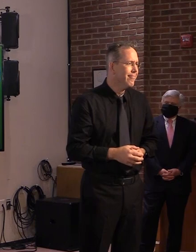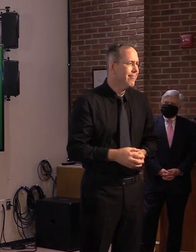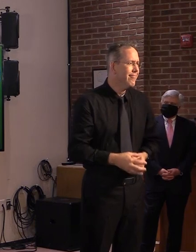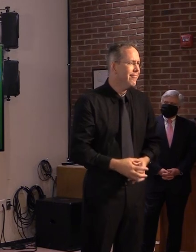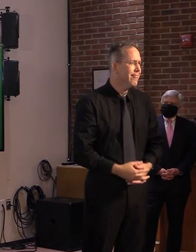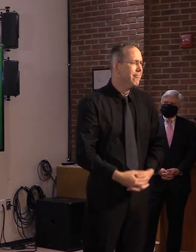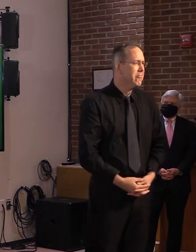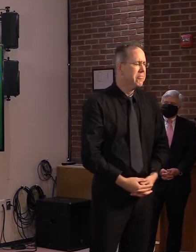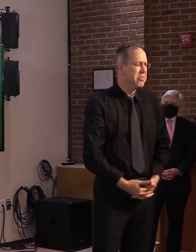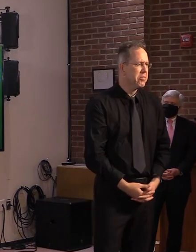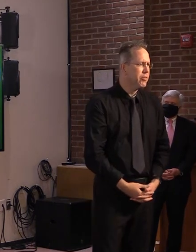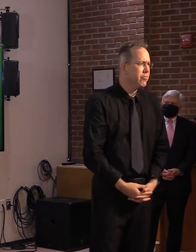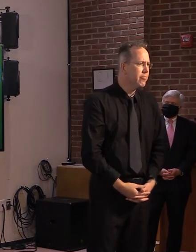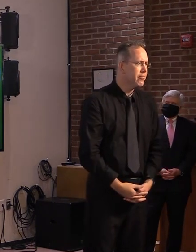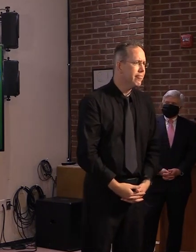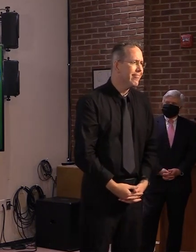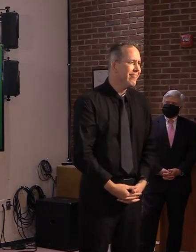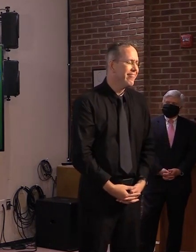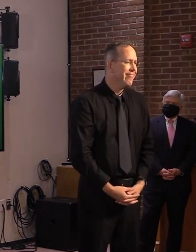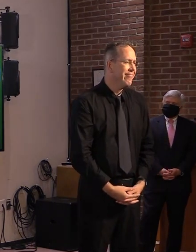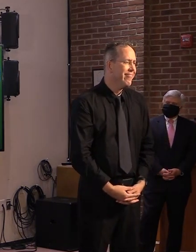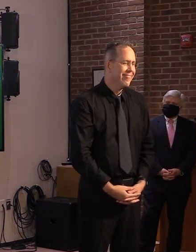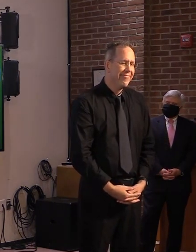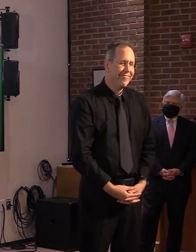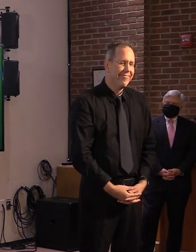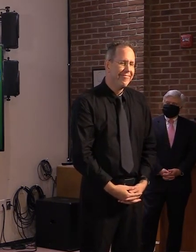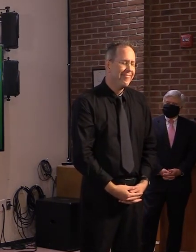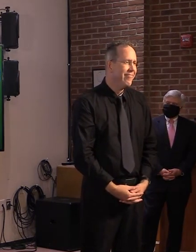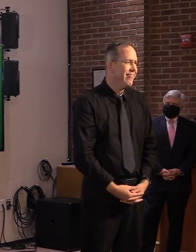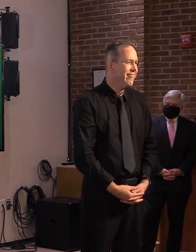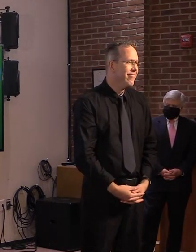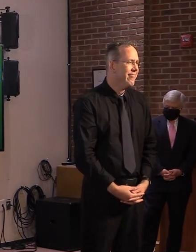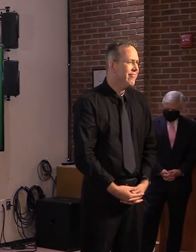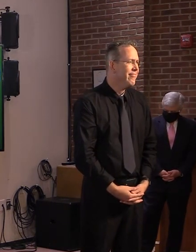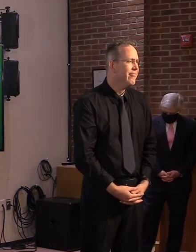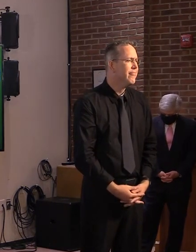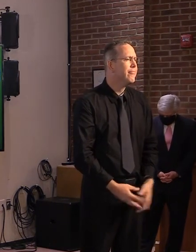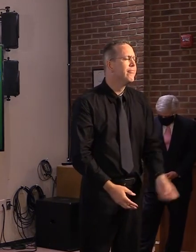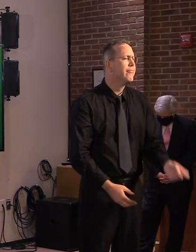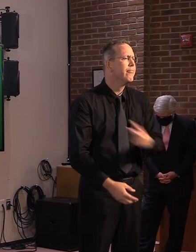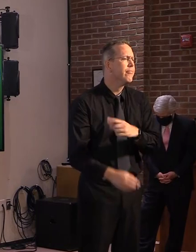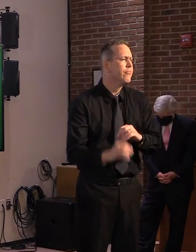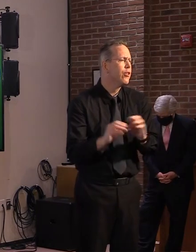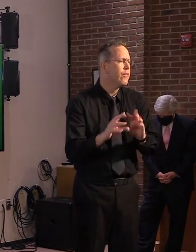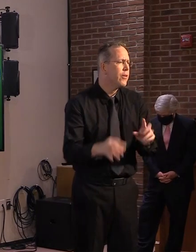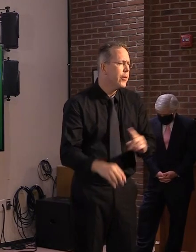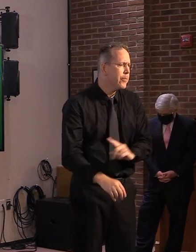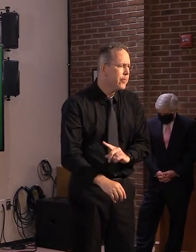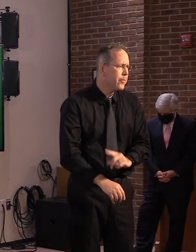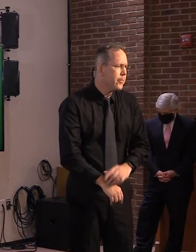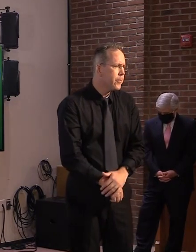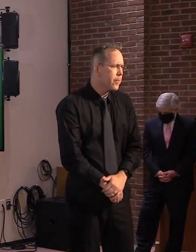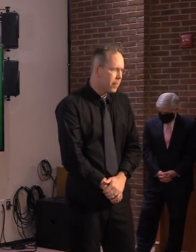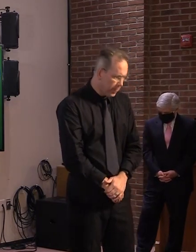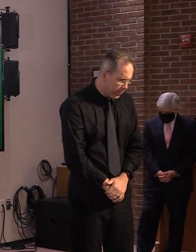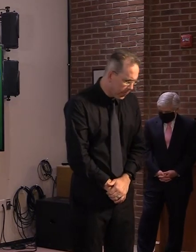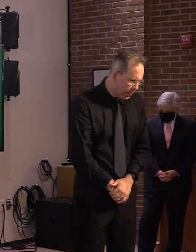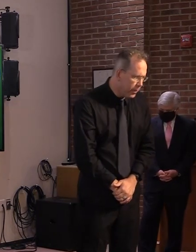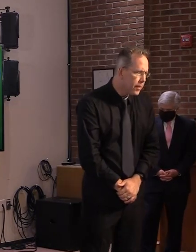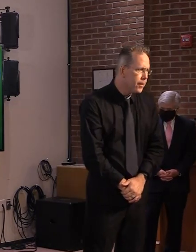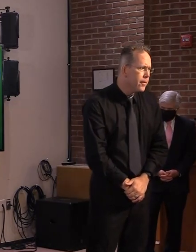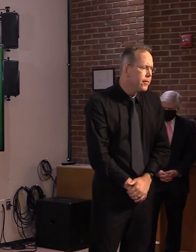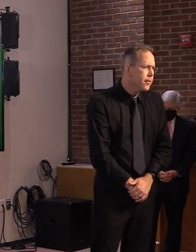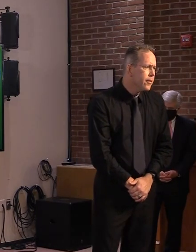Okay, thanks. And you touched on this earlier, Dr. Levine, but are you saying when Wilson asked you